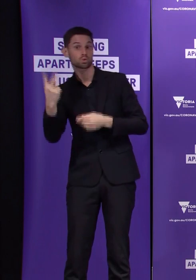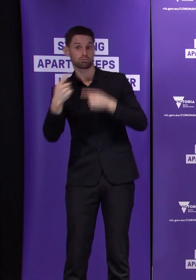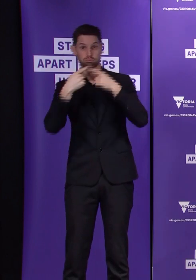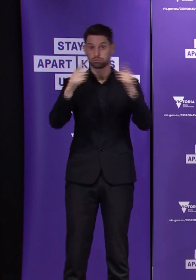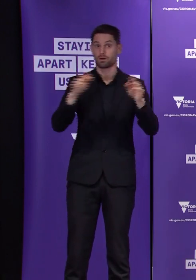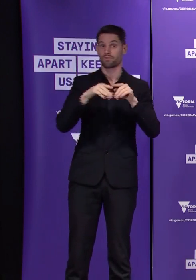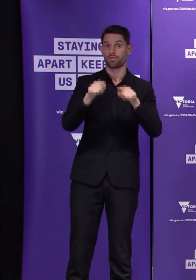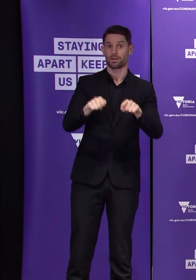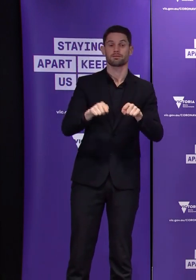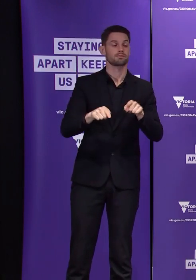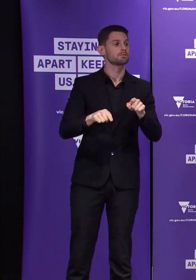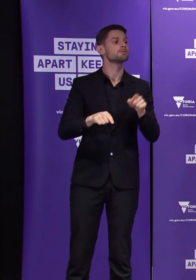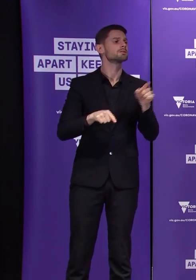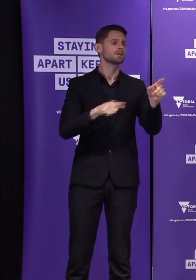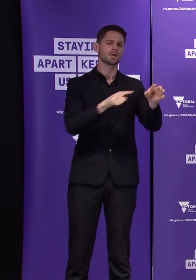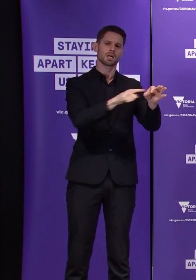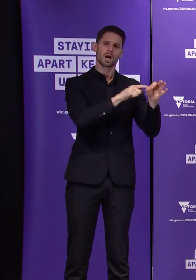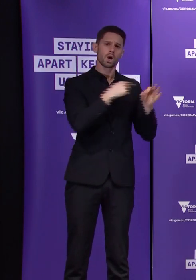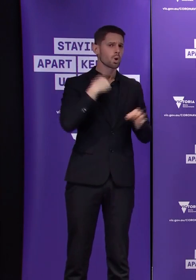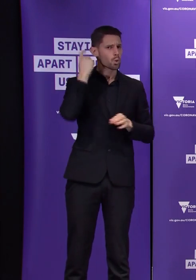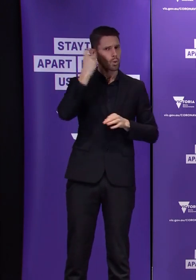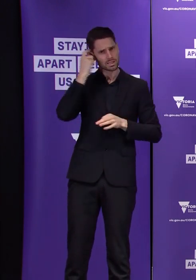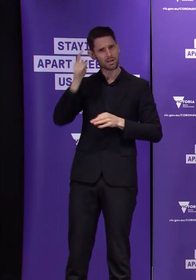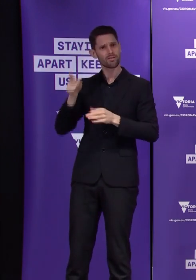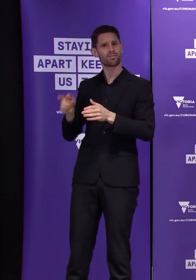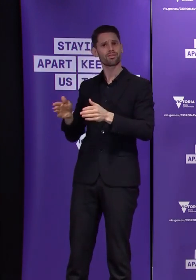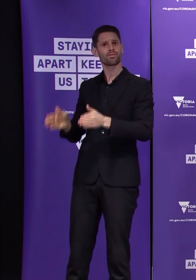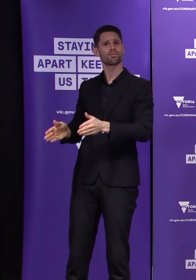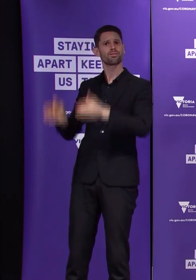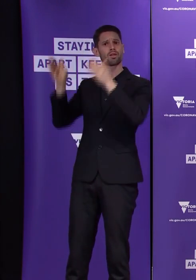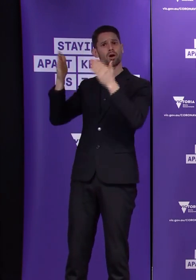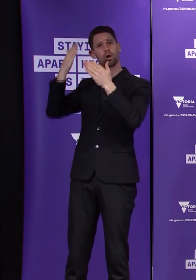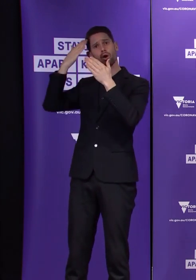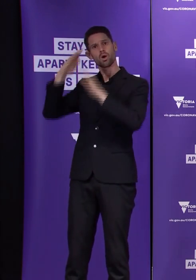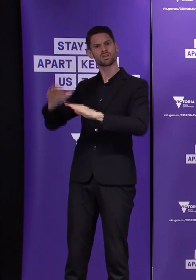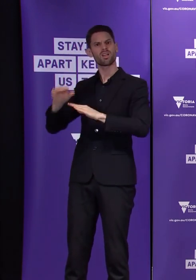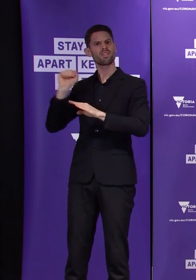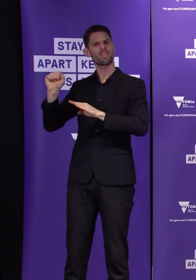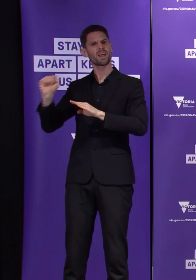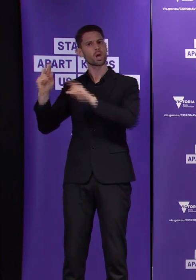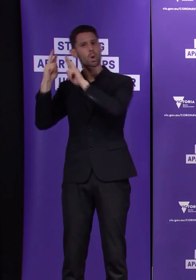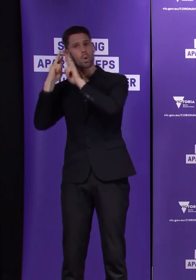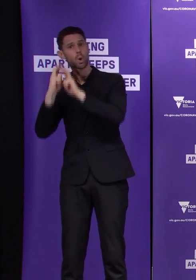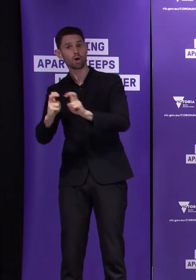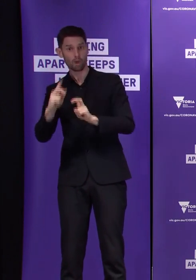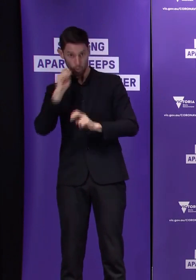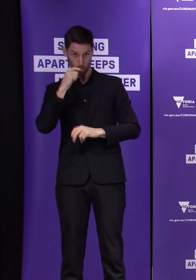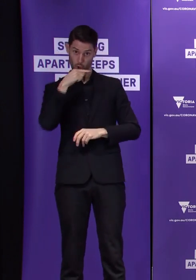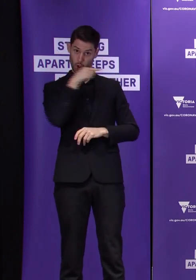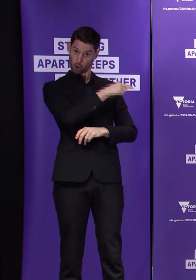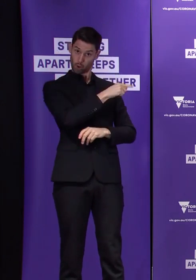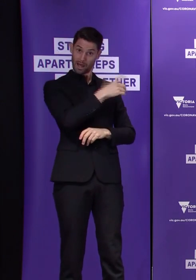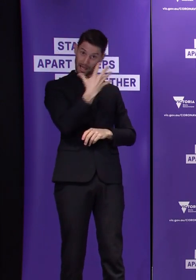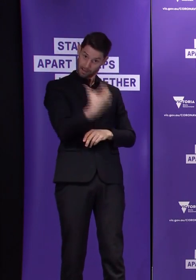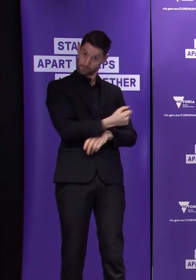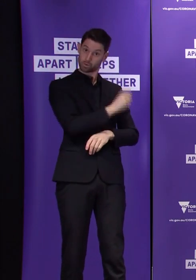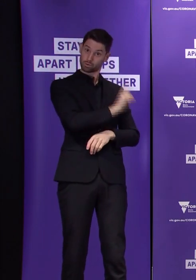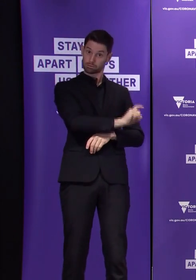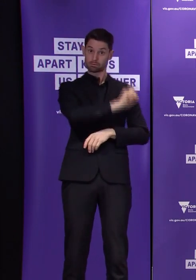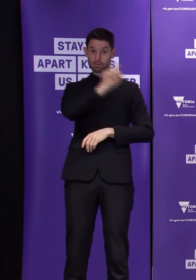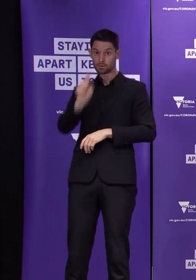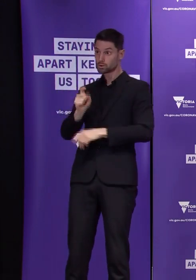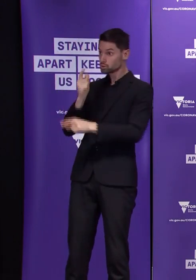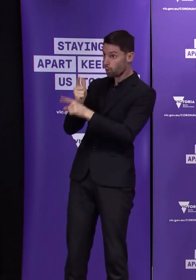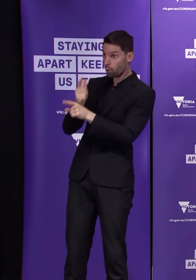Have you heard from the hotel quarantine inquiry as to whether you personally will be called, or your office, if they notify? If I'm called, I'll be there.